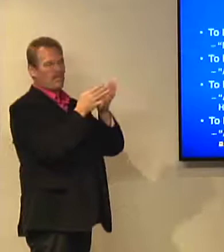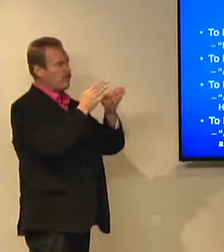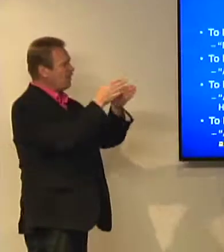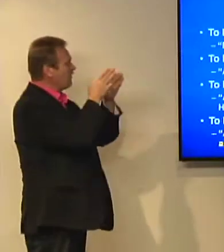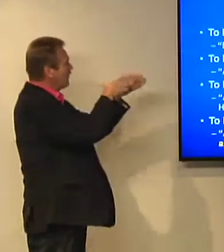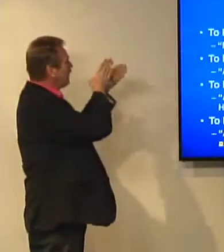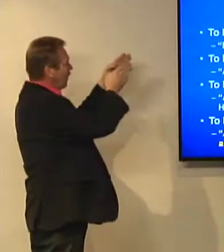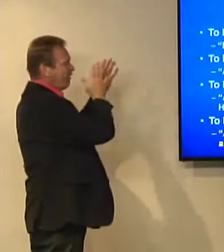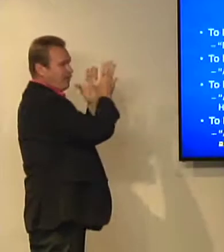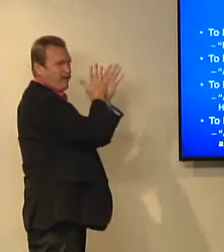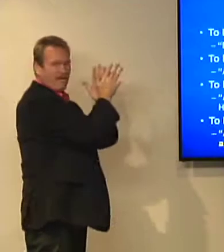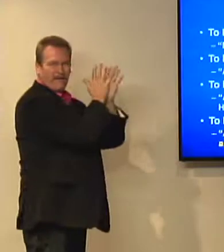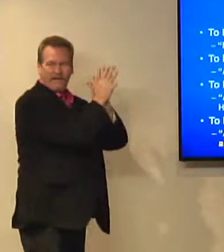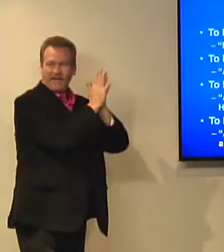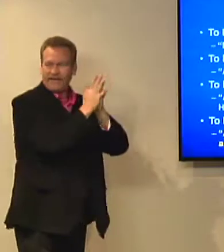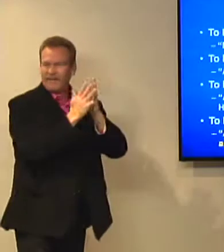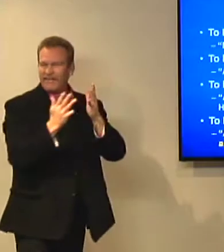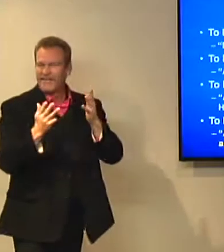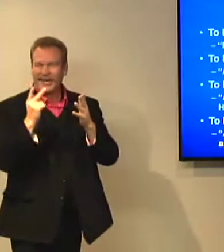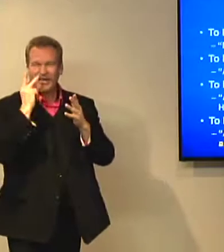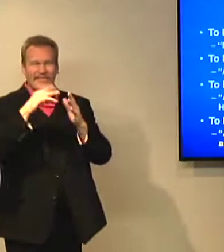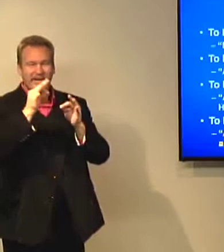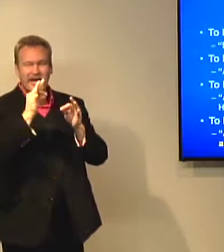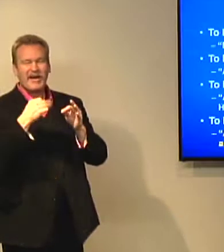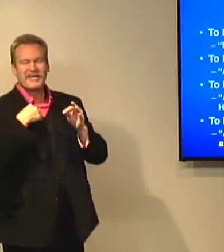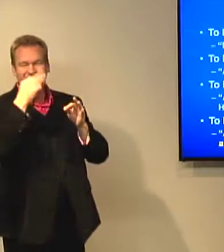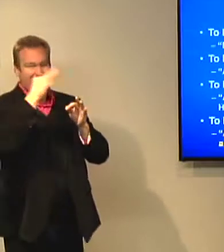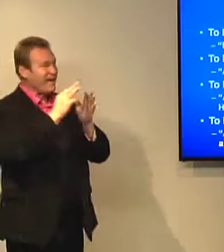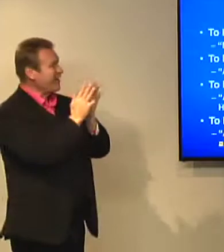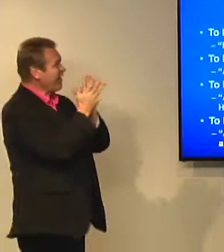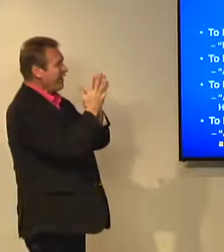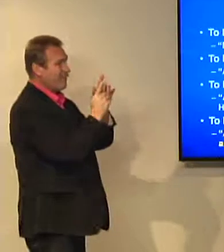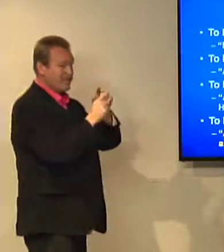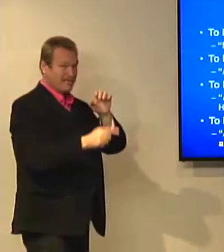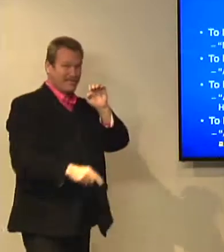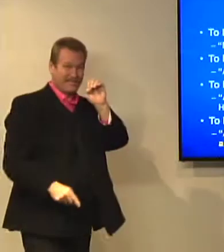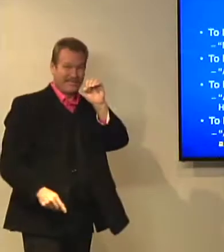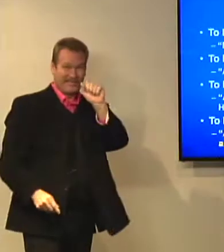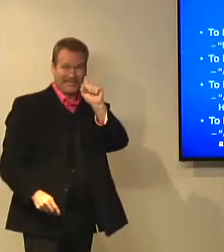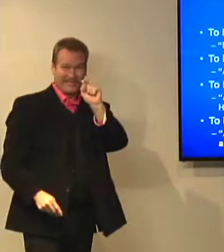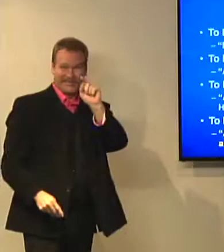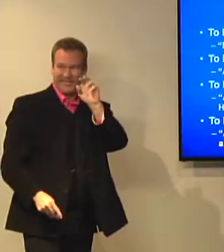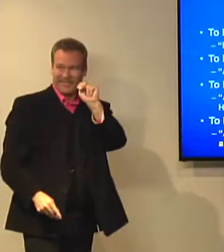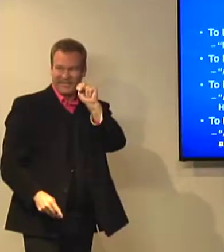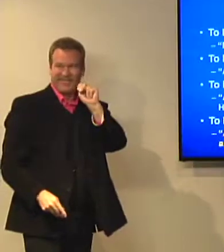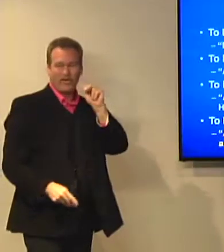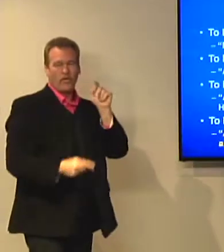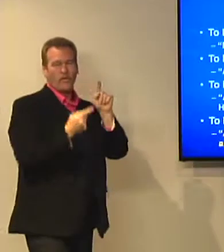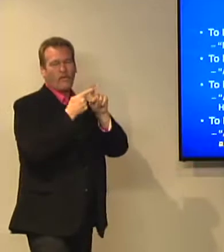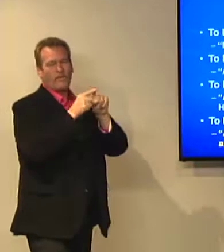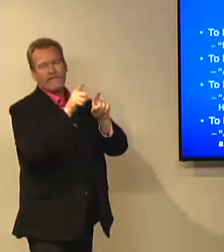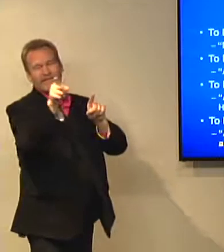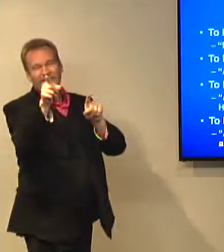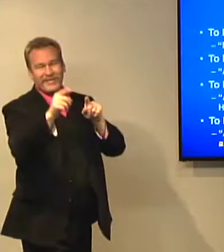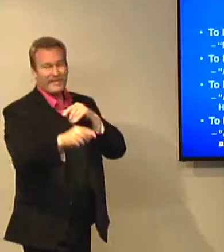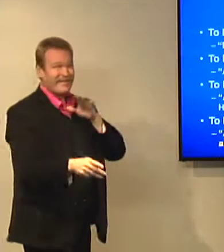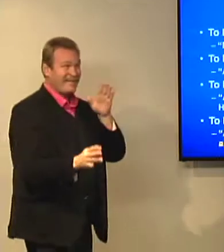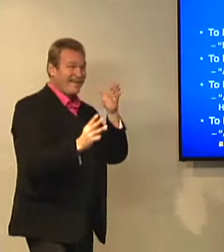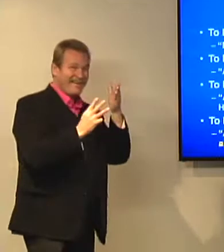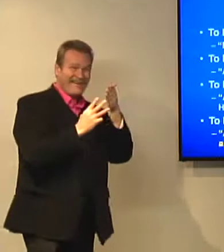Walnut and Eastern and all these streets are just filling up. You know, you think, you know, maybe Eastern will be better. And